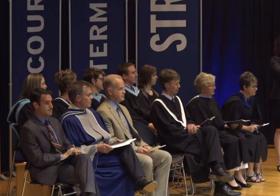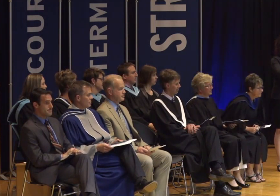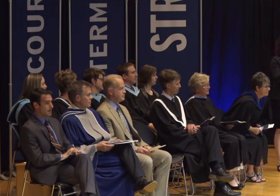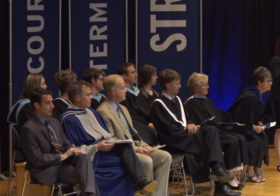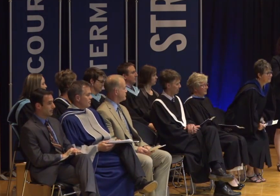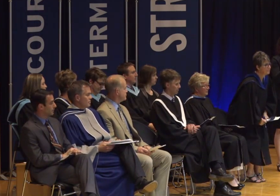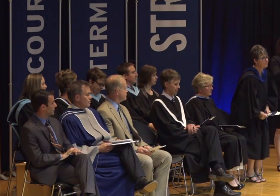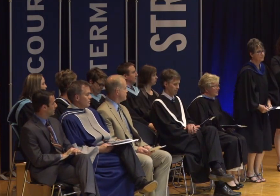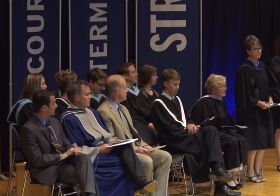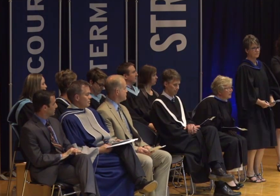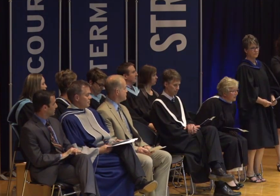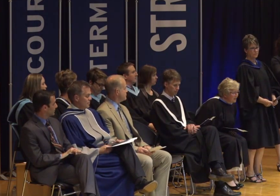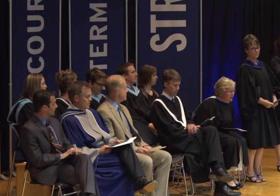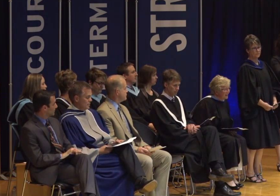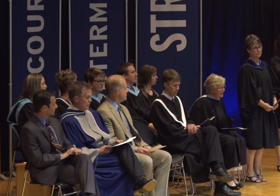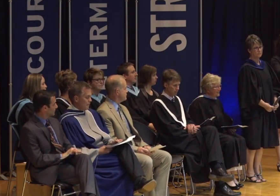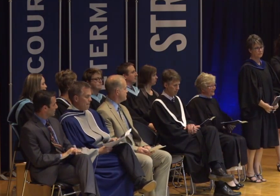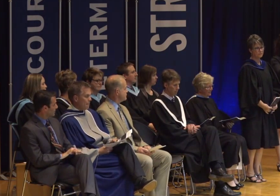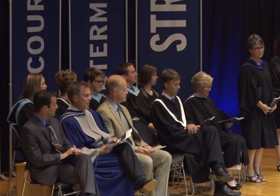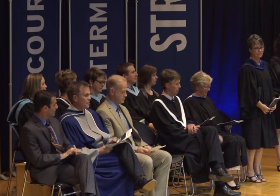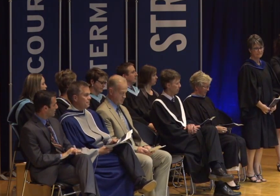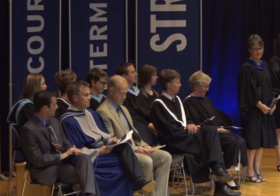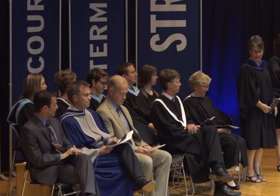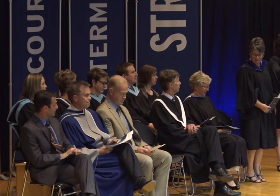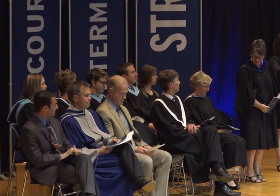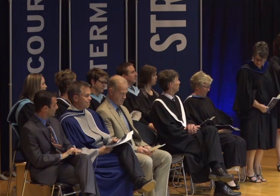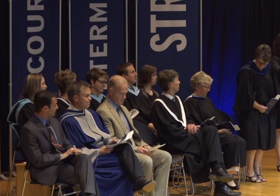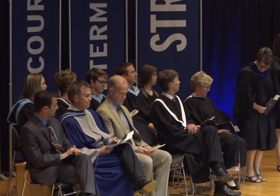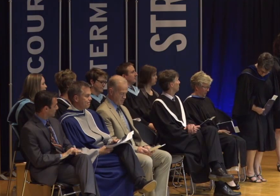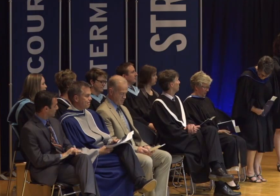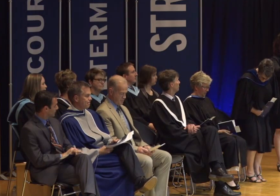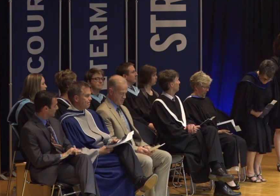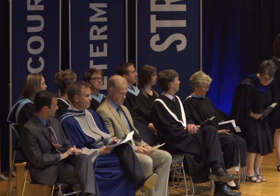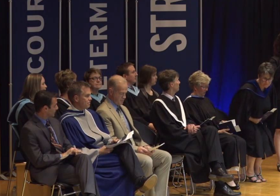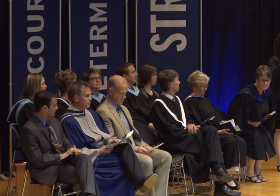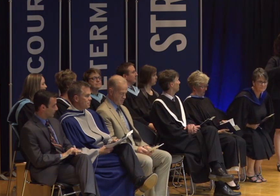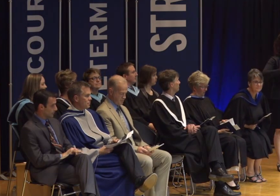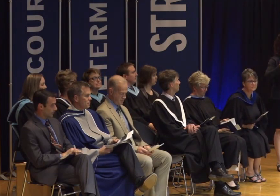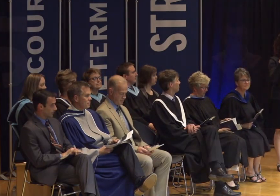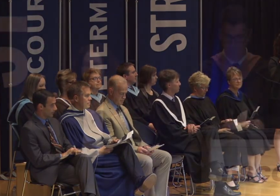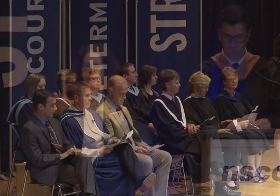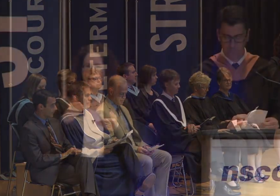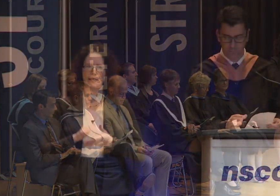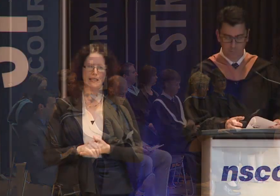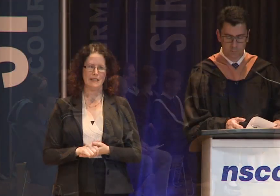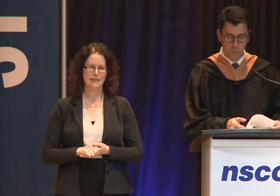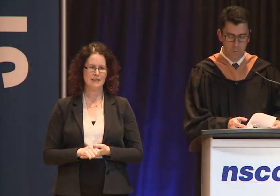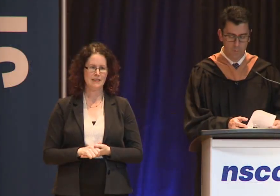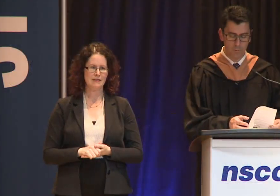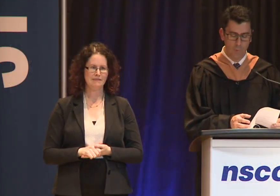Susan Sanford, Academic Chair, School of Business and School of Health and Human Services.